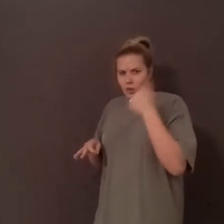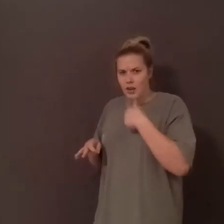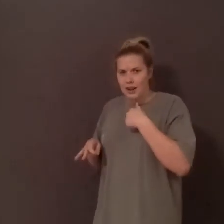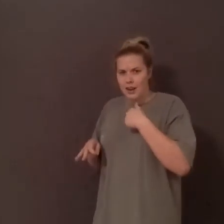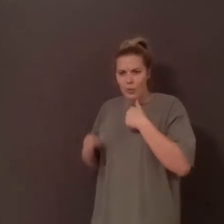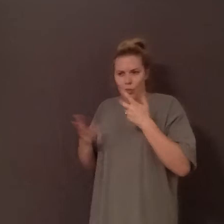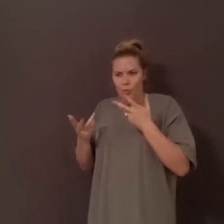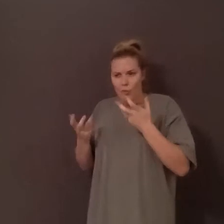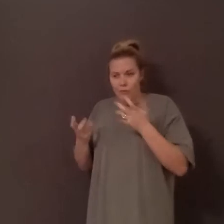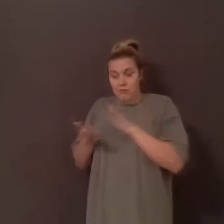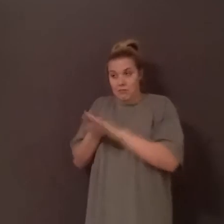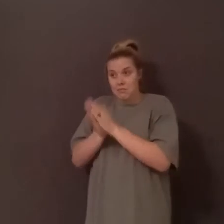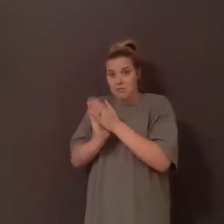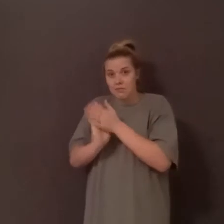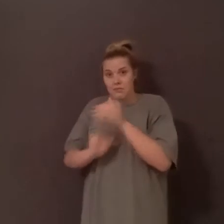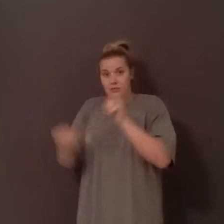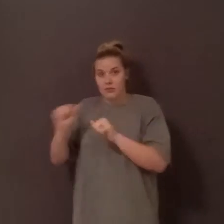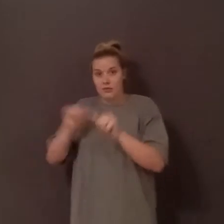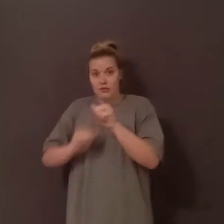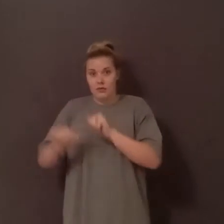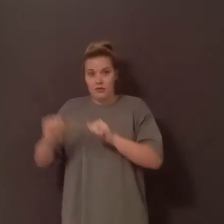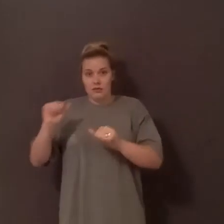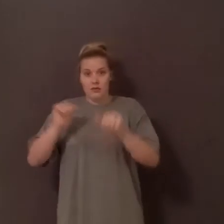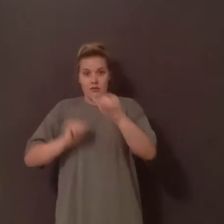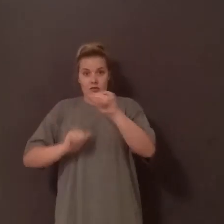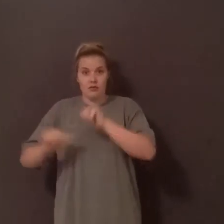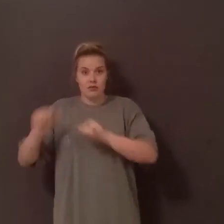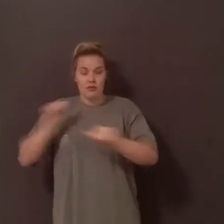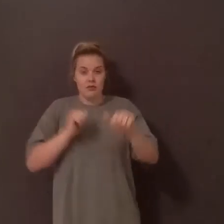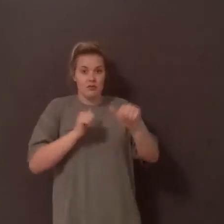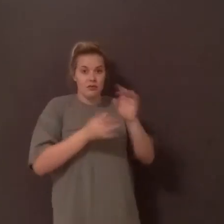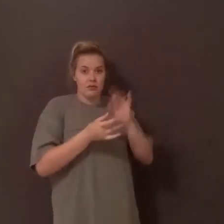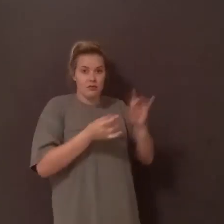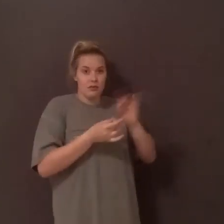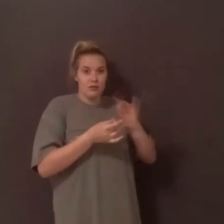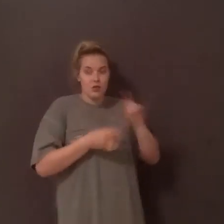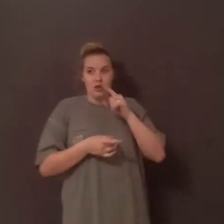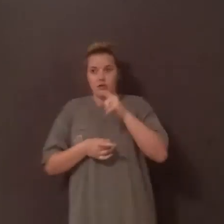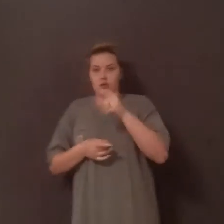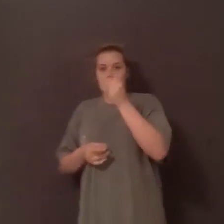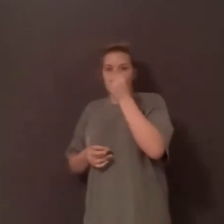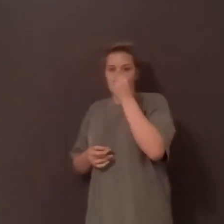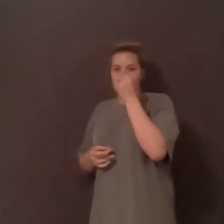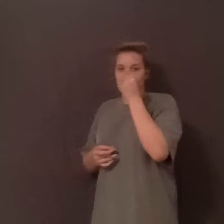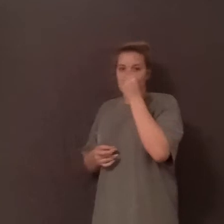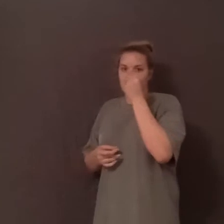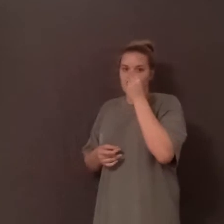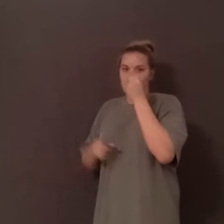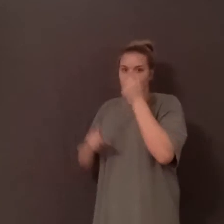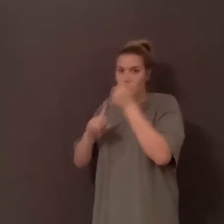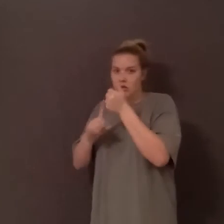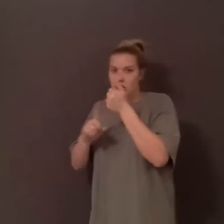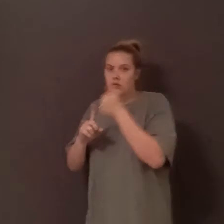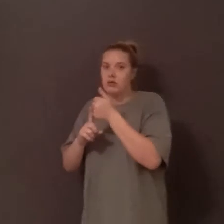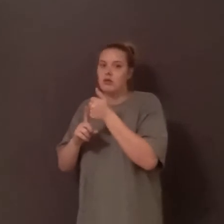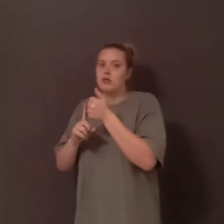Scientologist. Because you care about yourself and life itself. Because you care about your life.